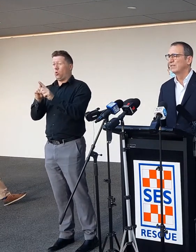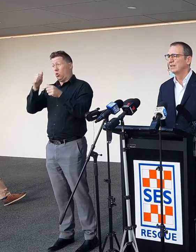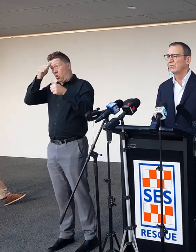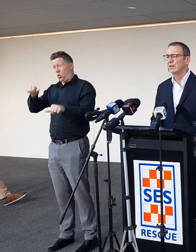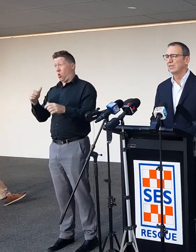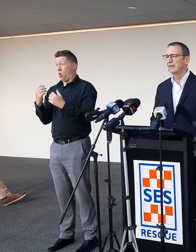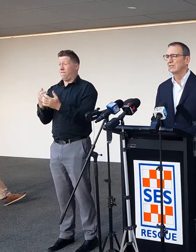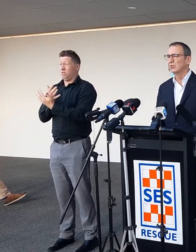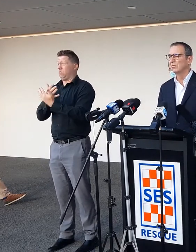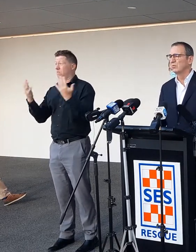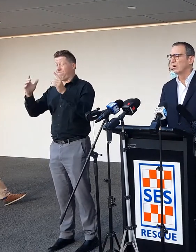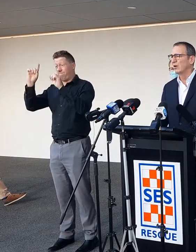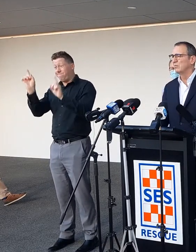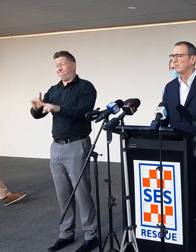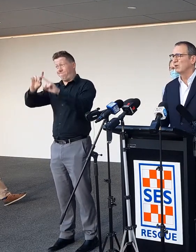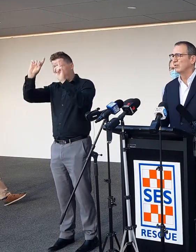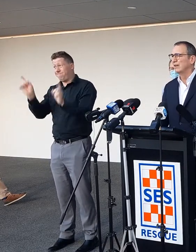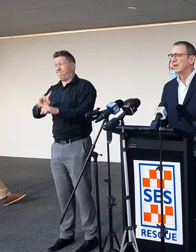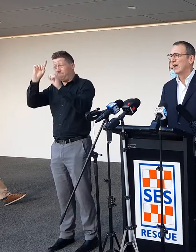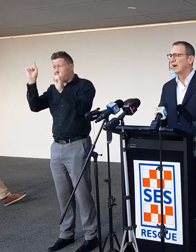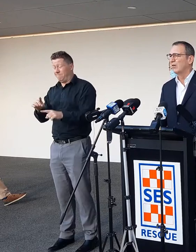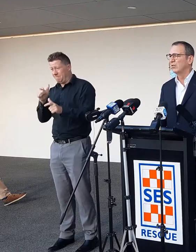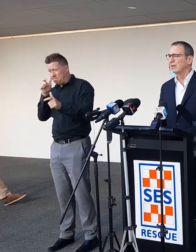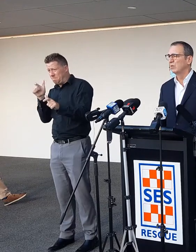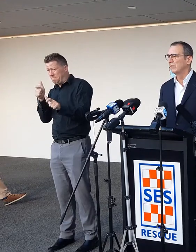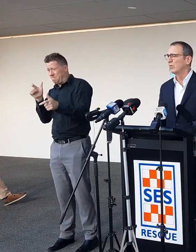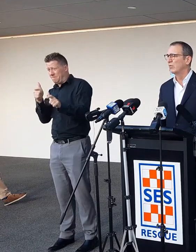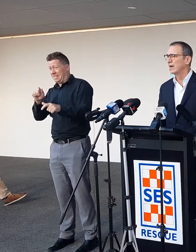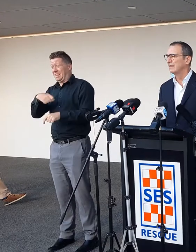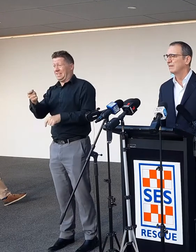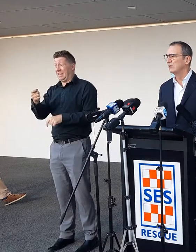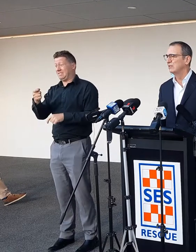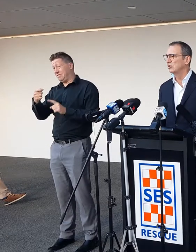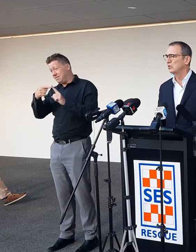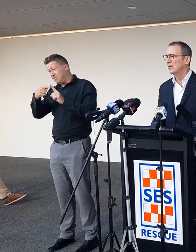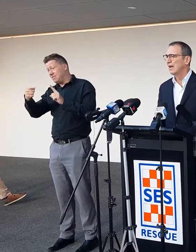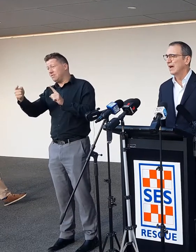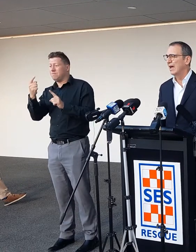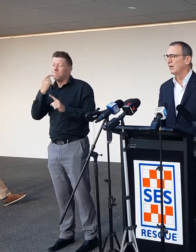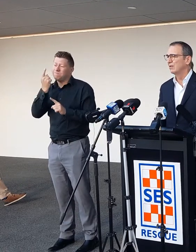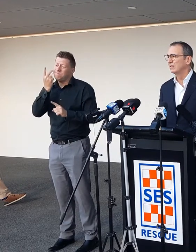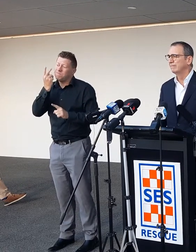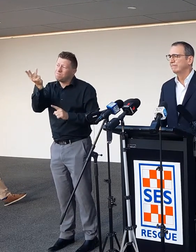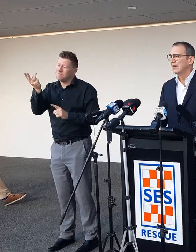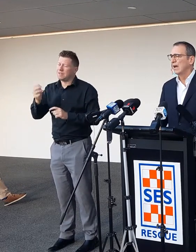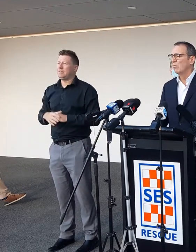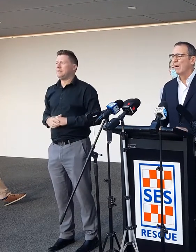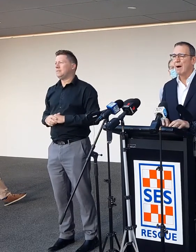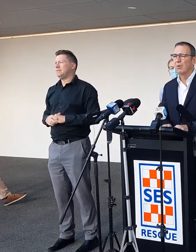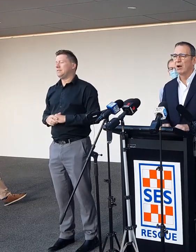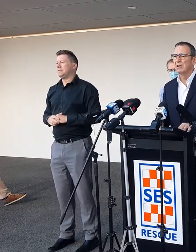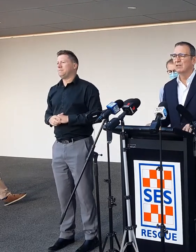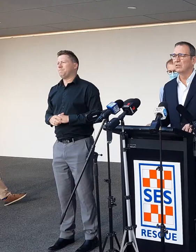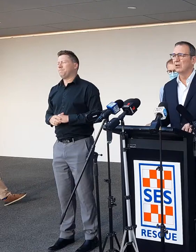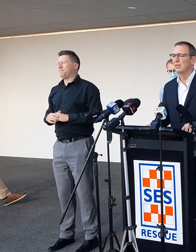for very significant thunderstorms, which we're going to be monitoring over the next 24, 48, 72 hours.